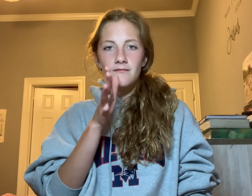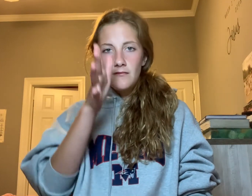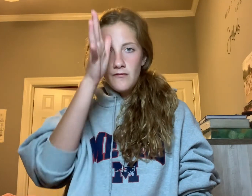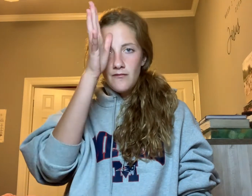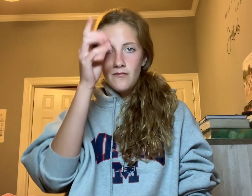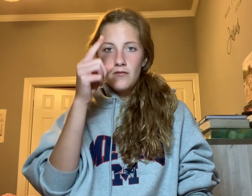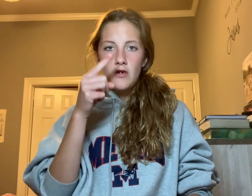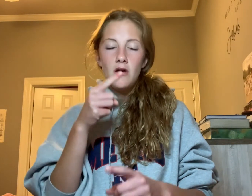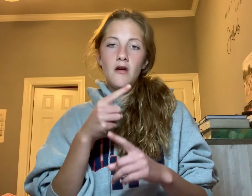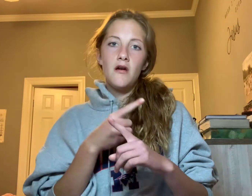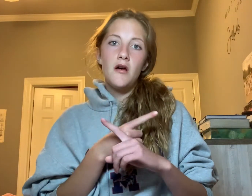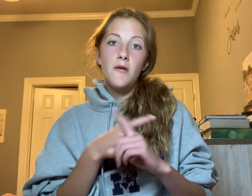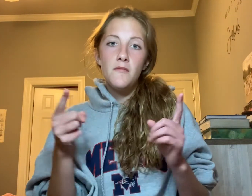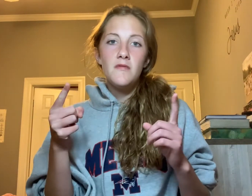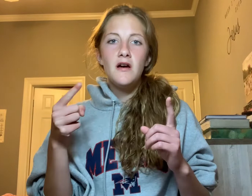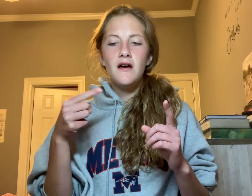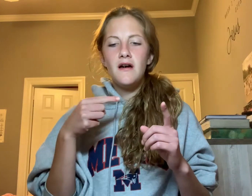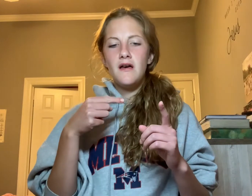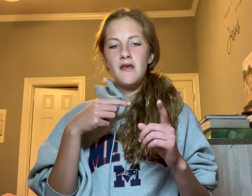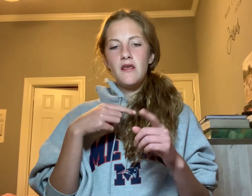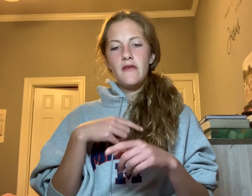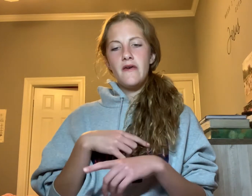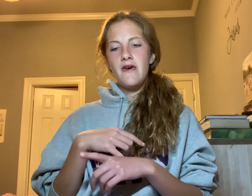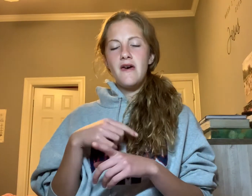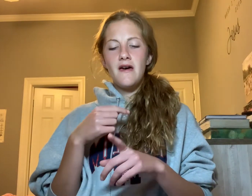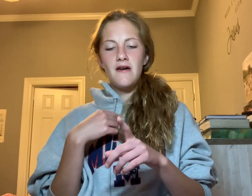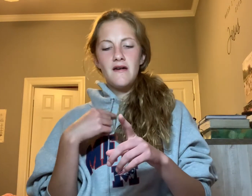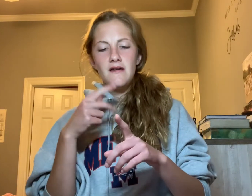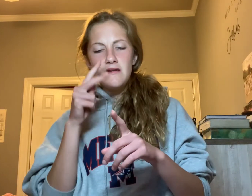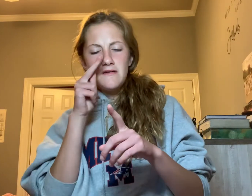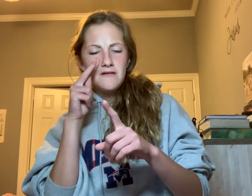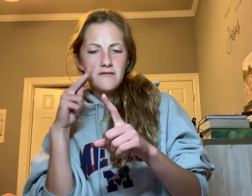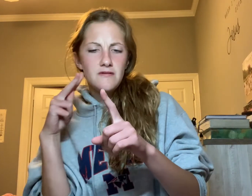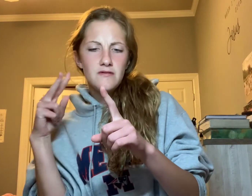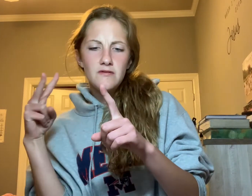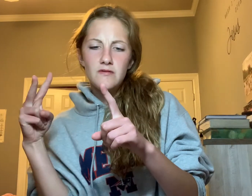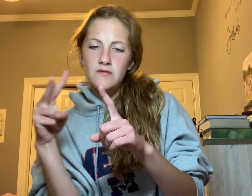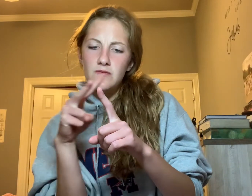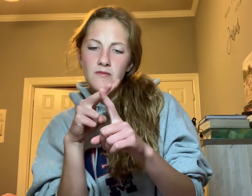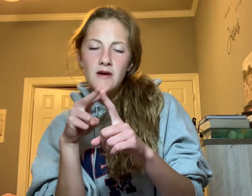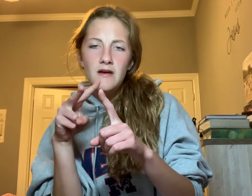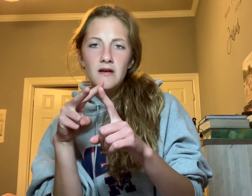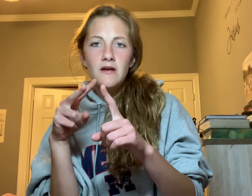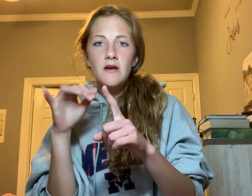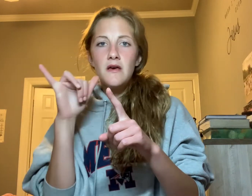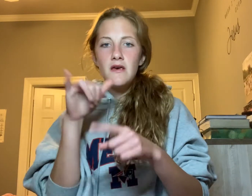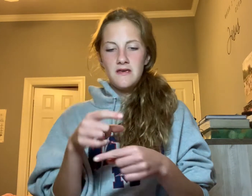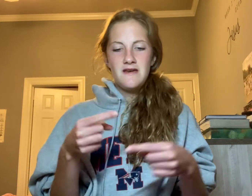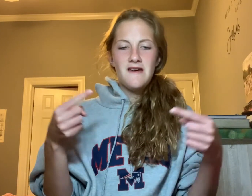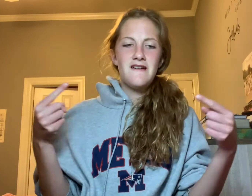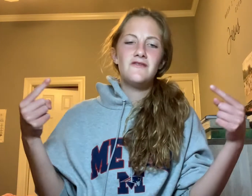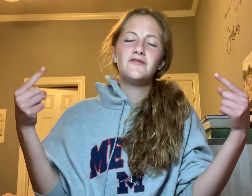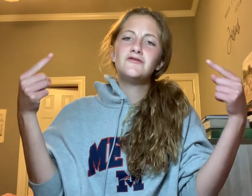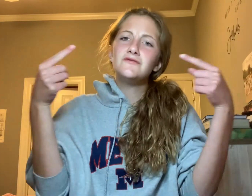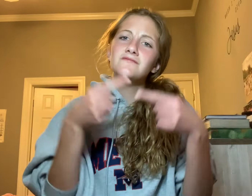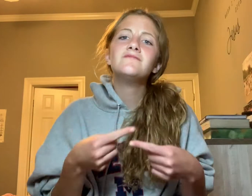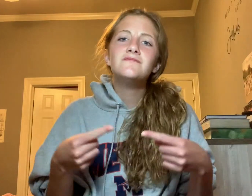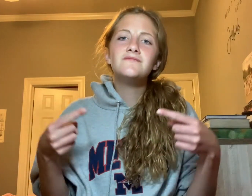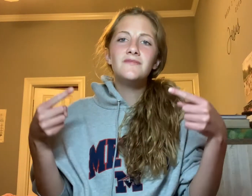I'm not a parent, but I can see that conflict and struggle that